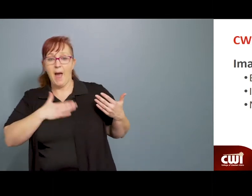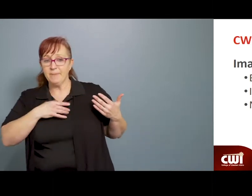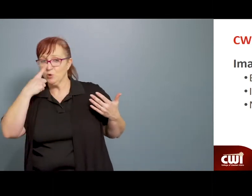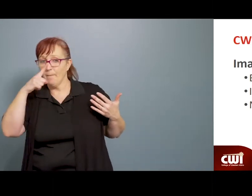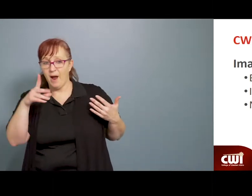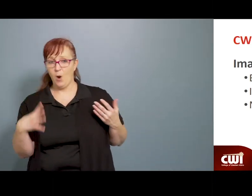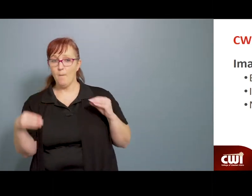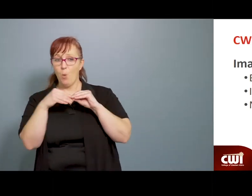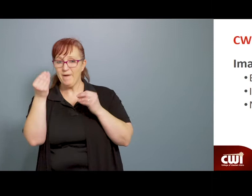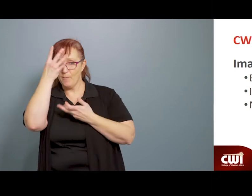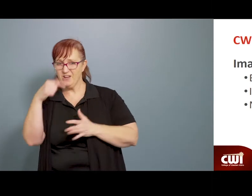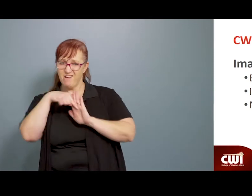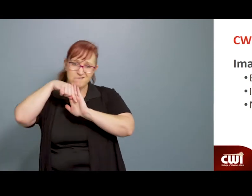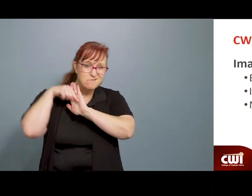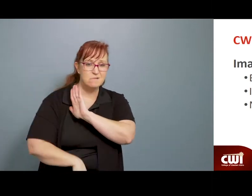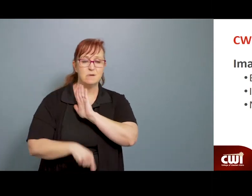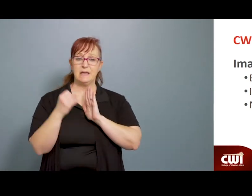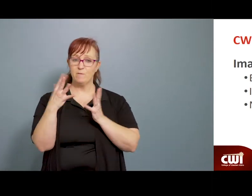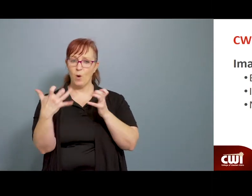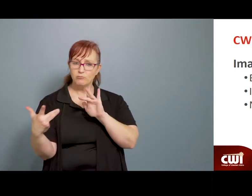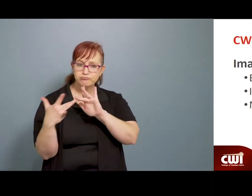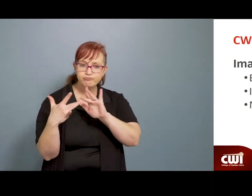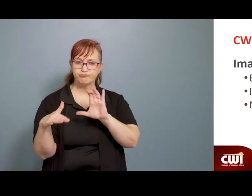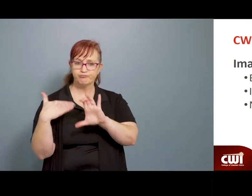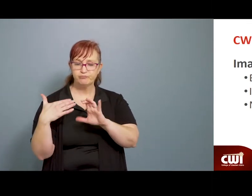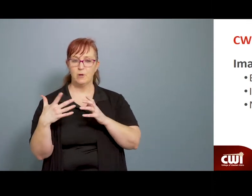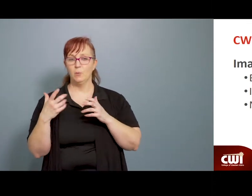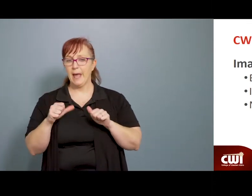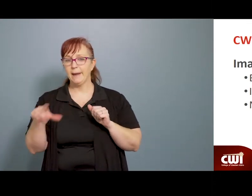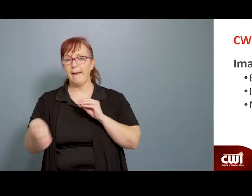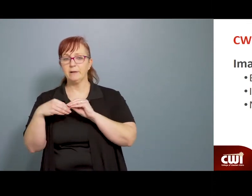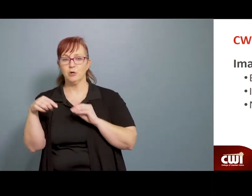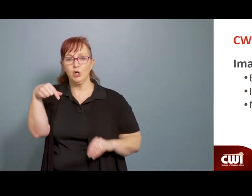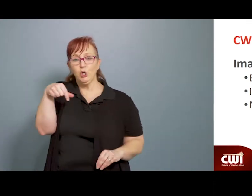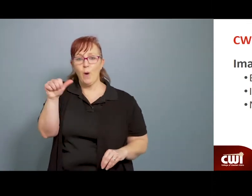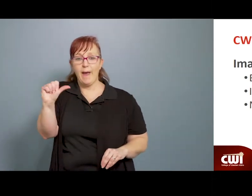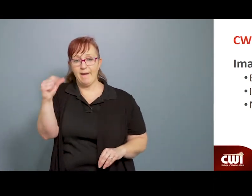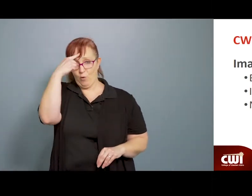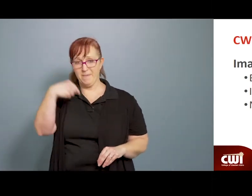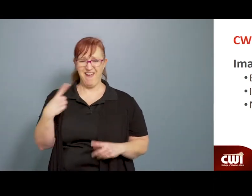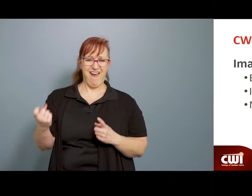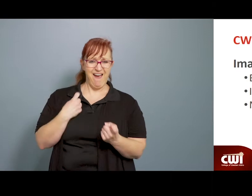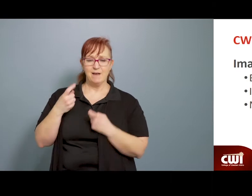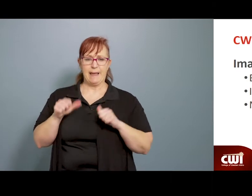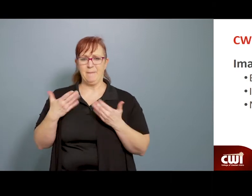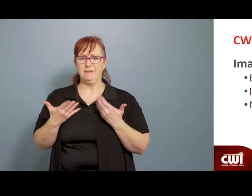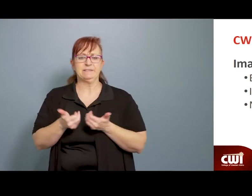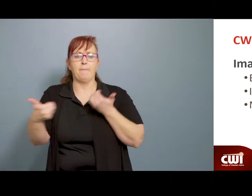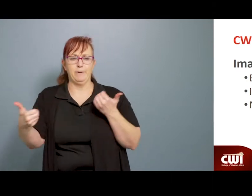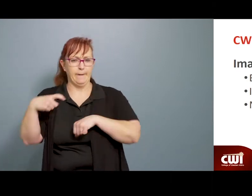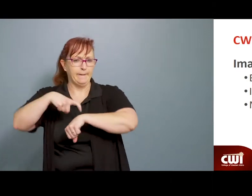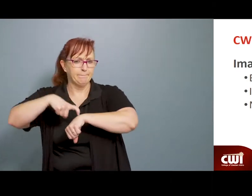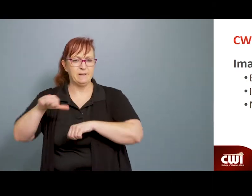with faculty in a couple weeks at a meeting where we can do some QA. But I just wanted to give you an image